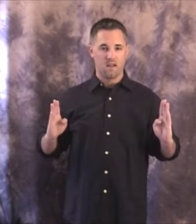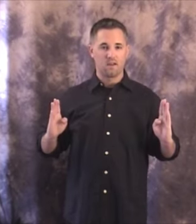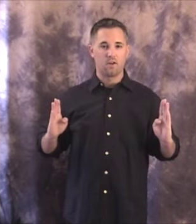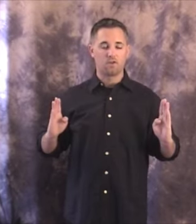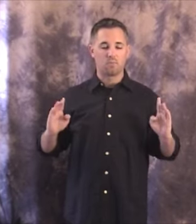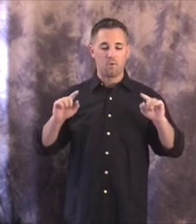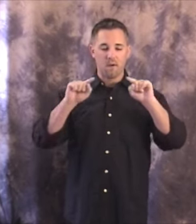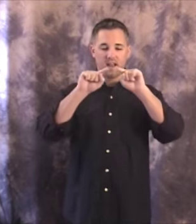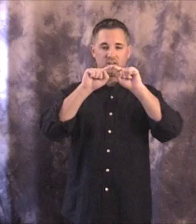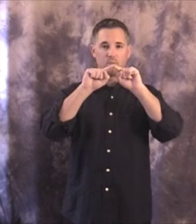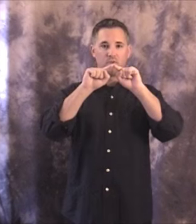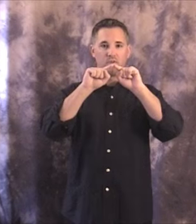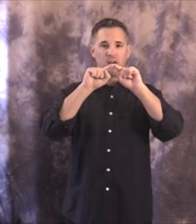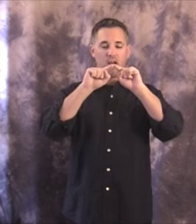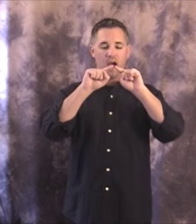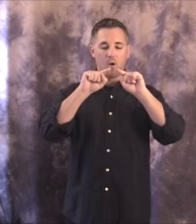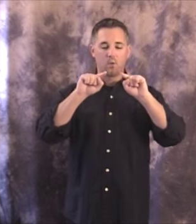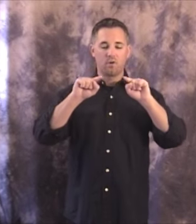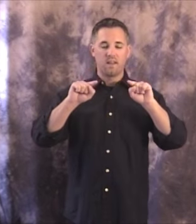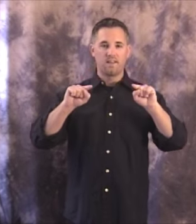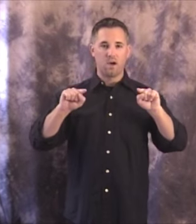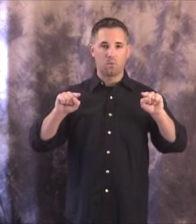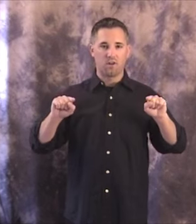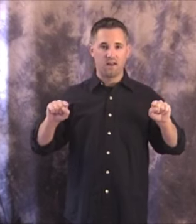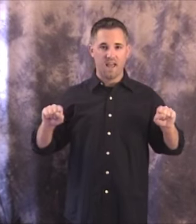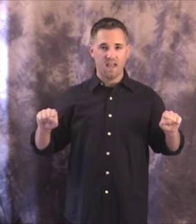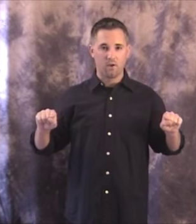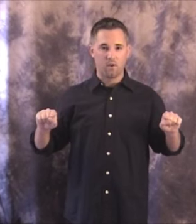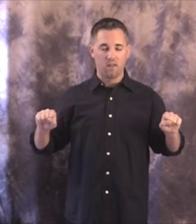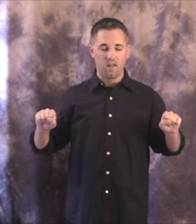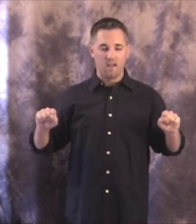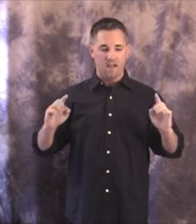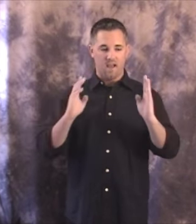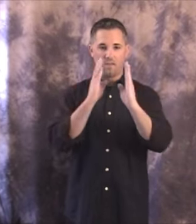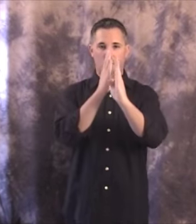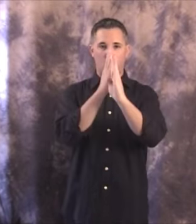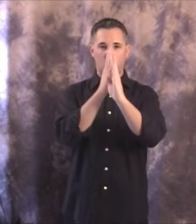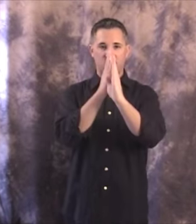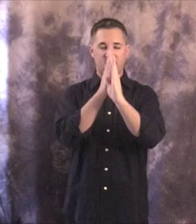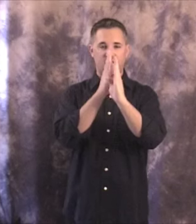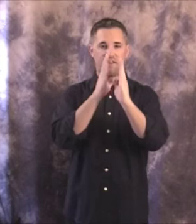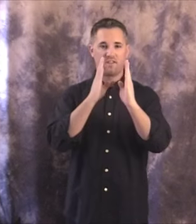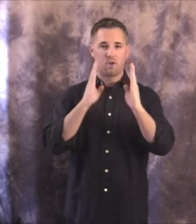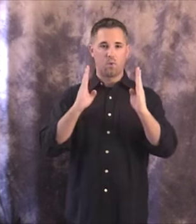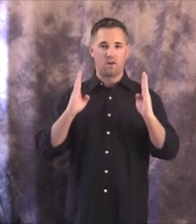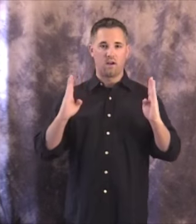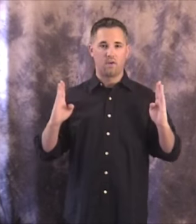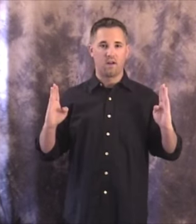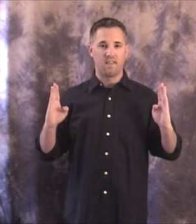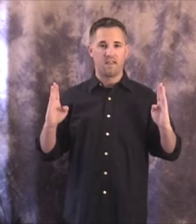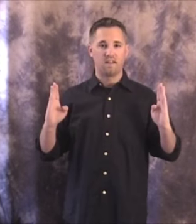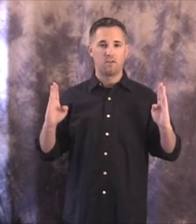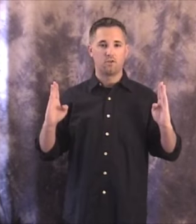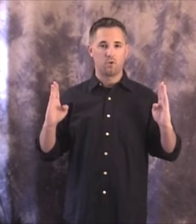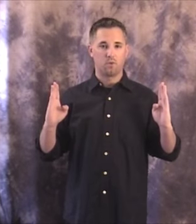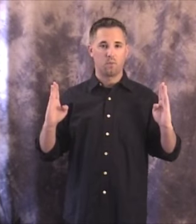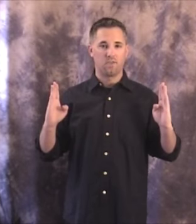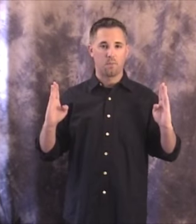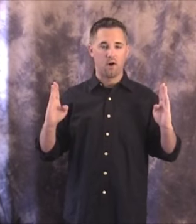Now notice both my hands move outward and downward at an angle, and the palms stay facing one another, and they end shoulder width apart